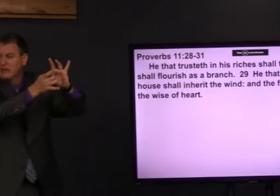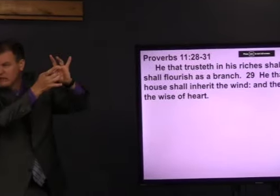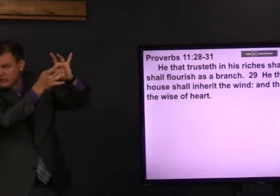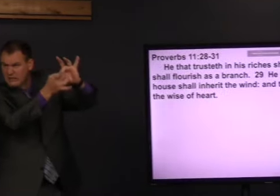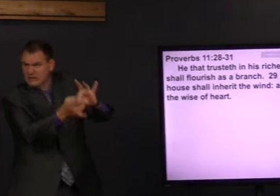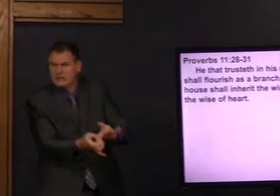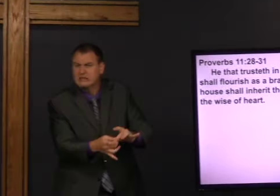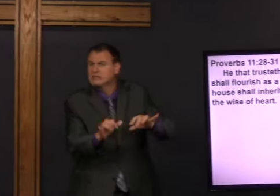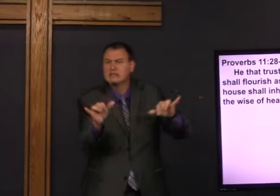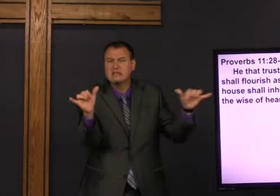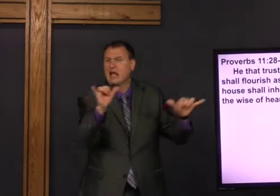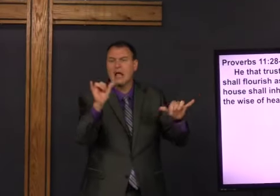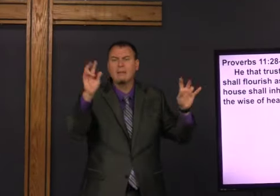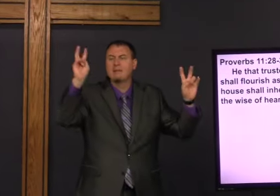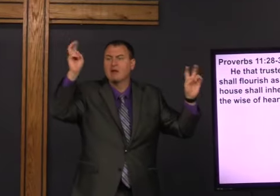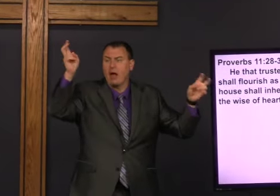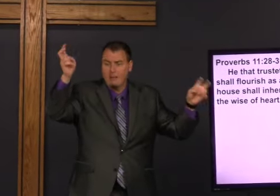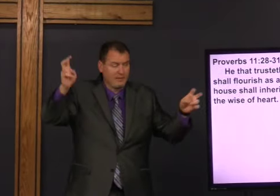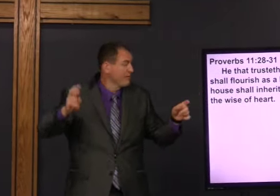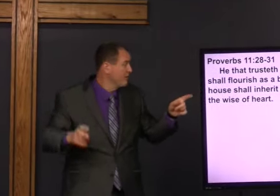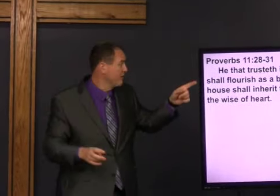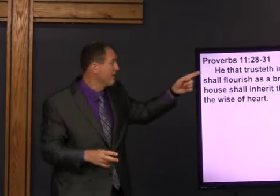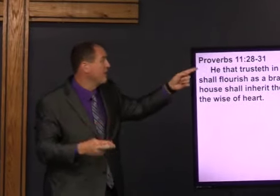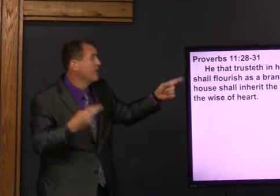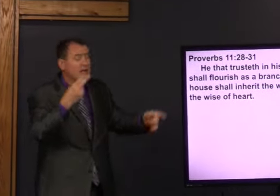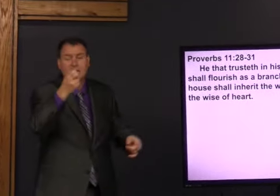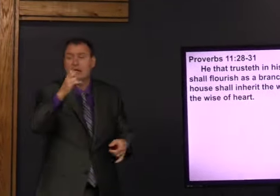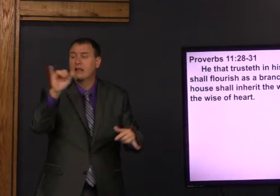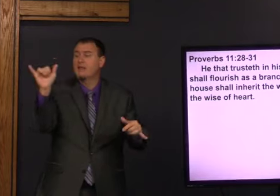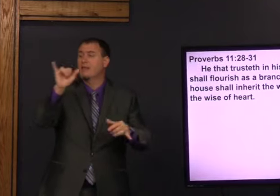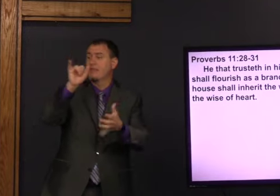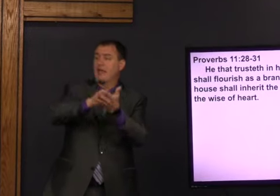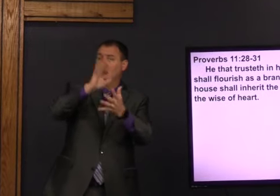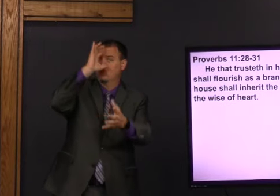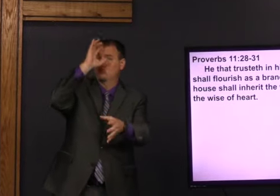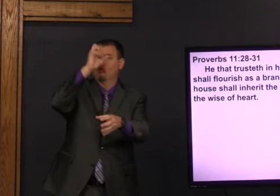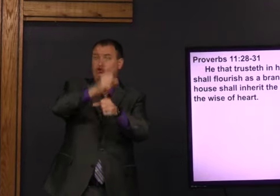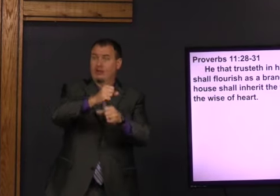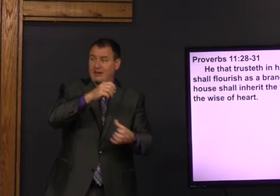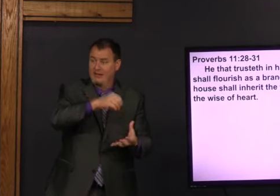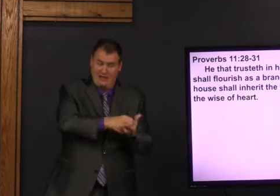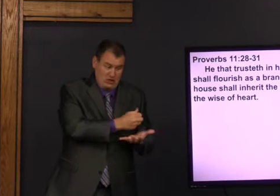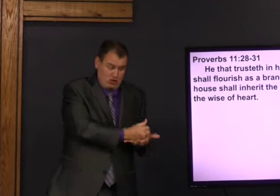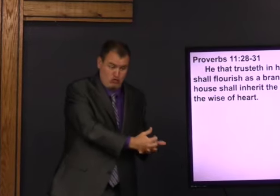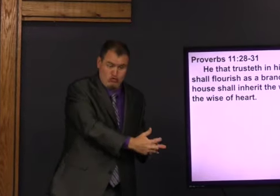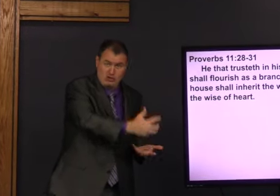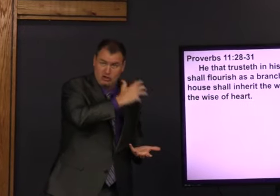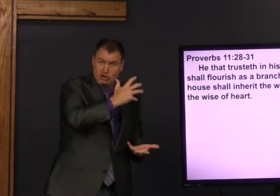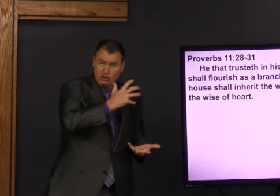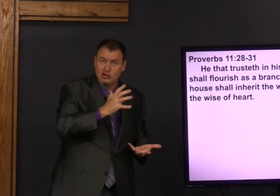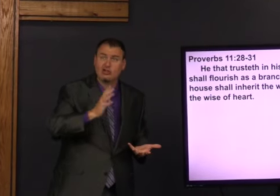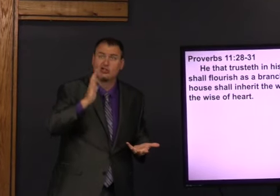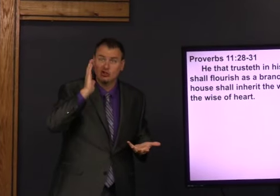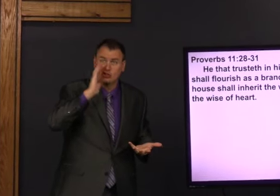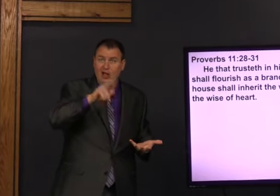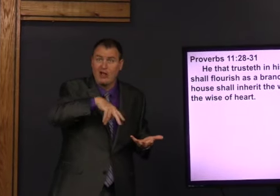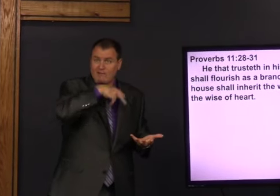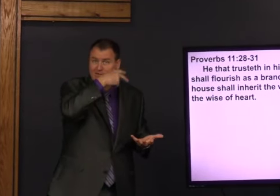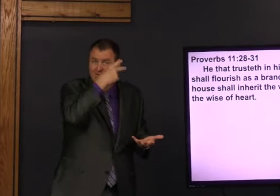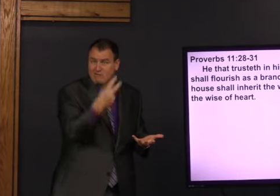So, still related to the same topic. He that trusteth in his riches shall